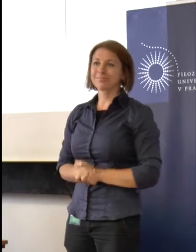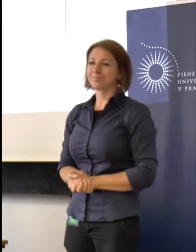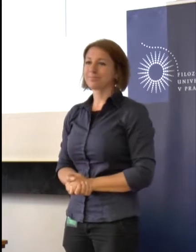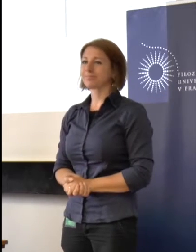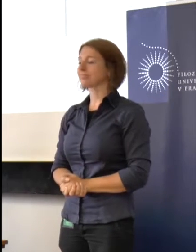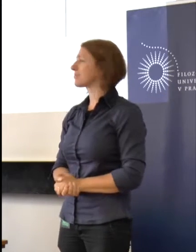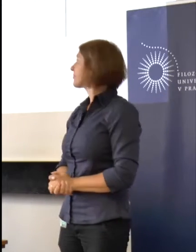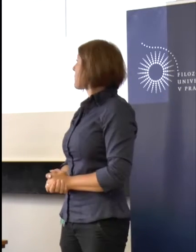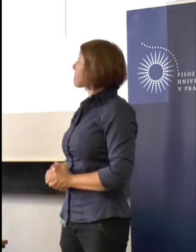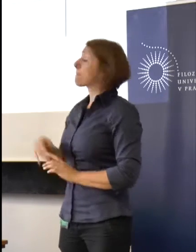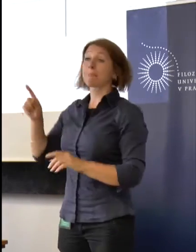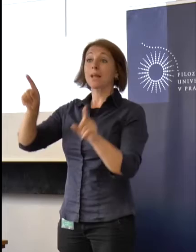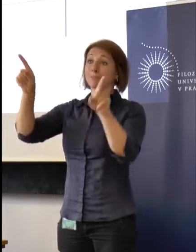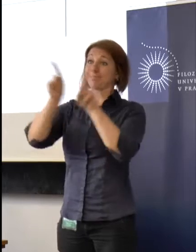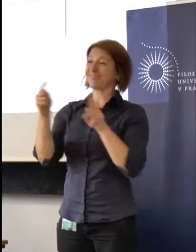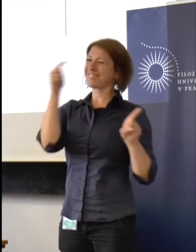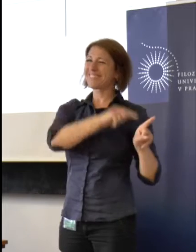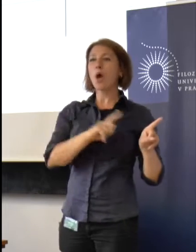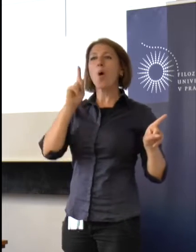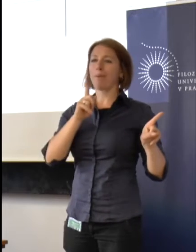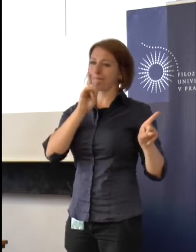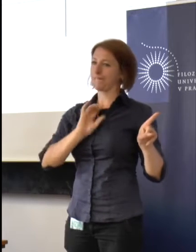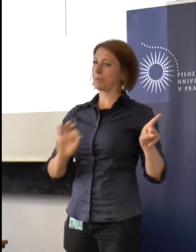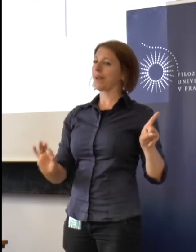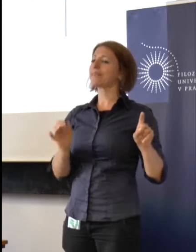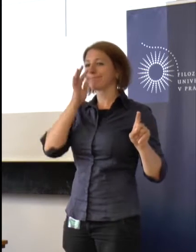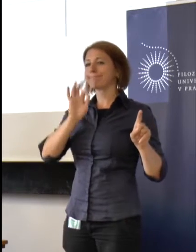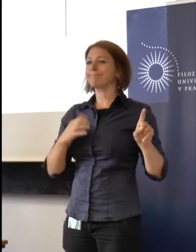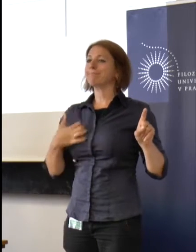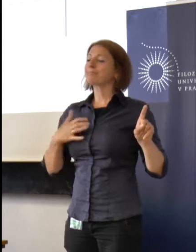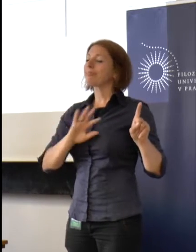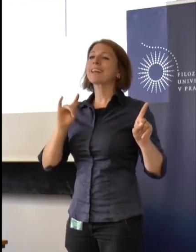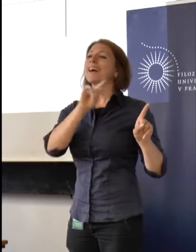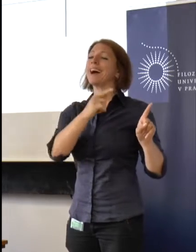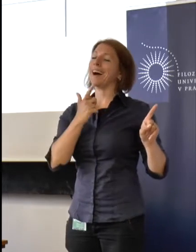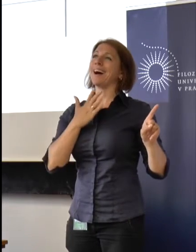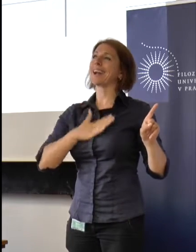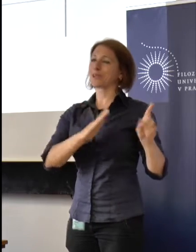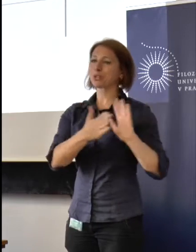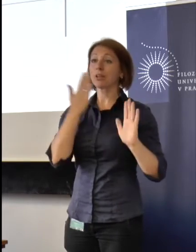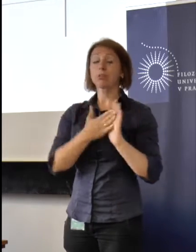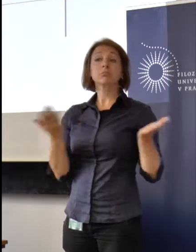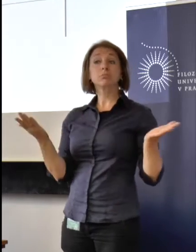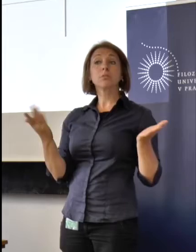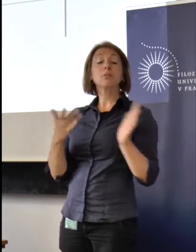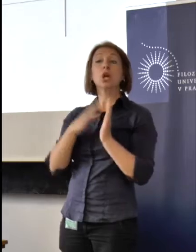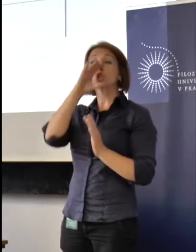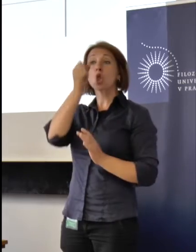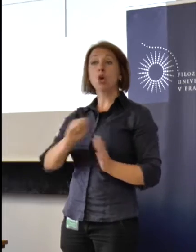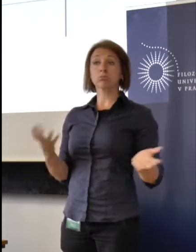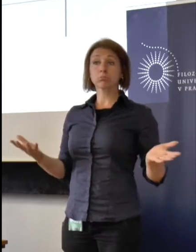rather funny example. I like this very much. He said, so in Sanskrit we have three words for the elephant: who drinks 2